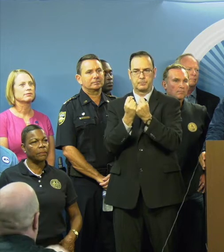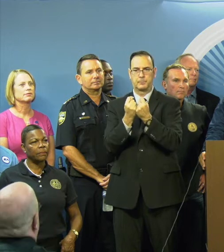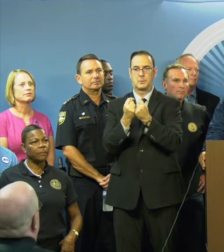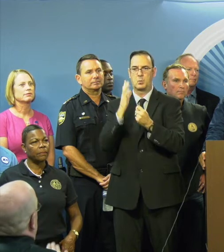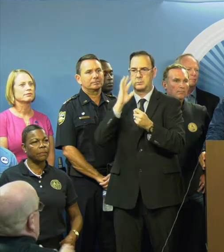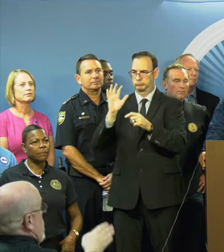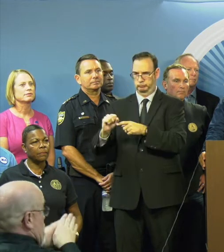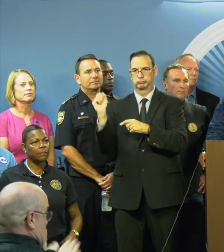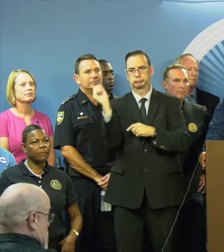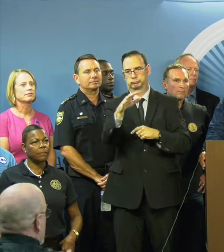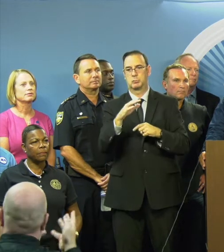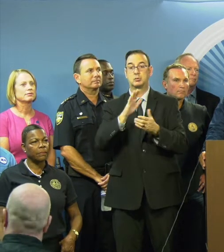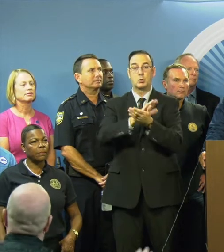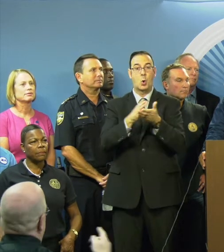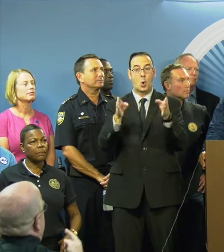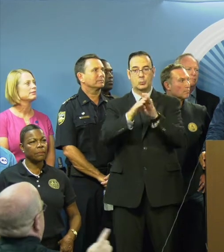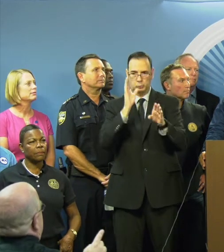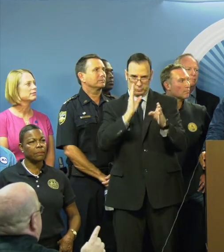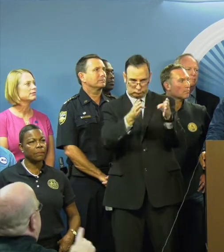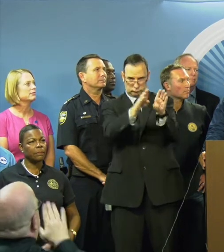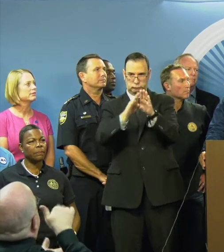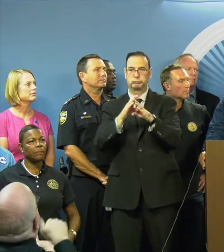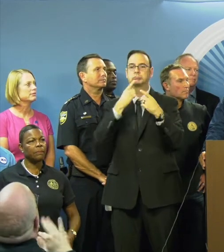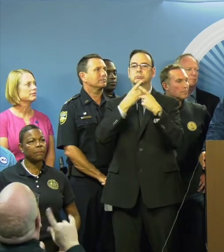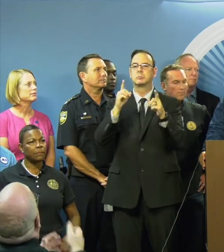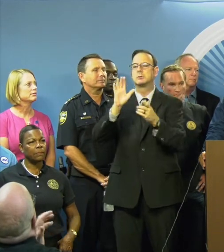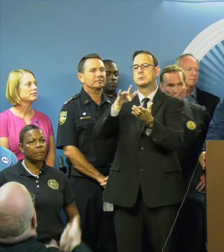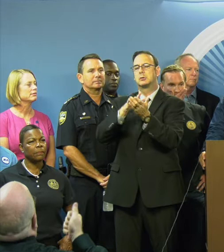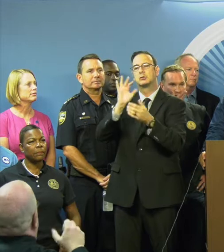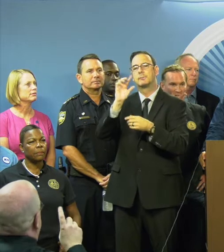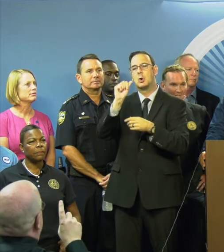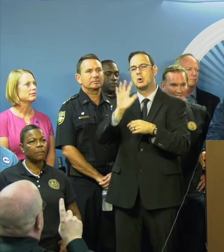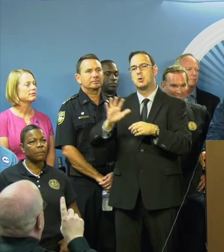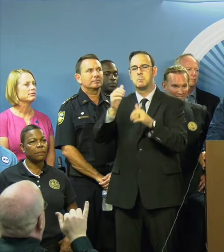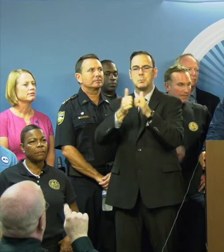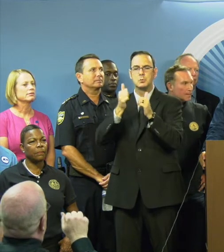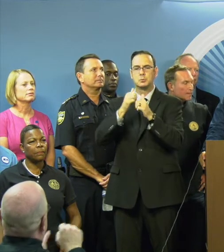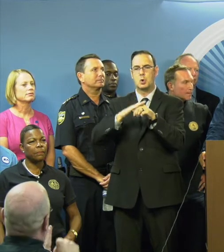school closures that have already been announced, primarily in Central Florida, Daytona State College,